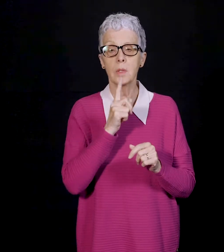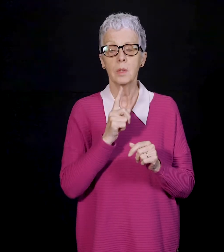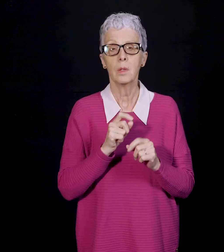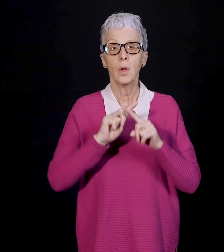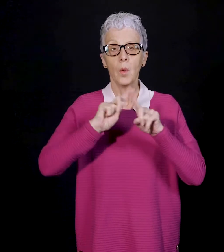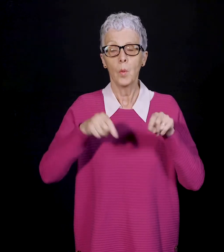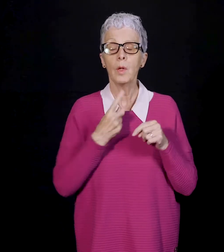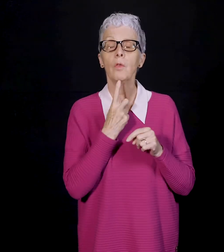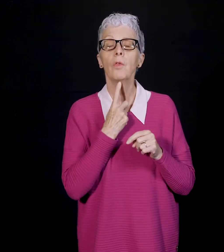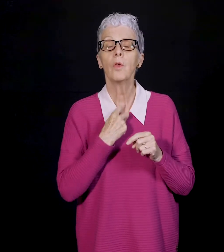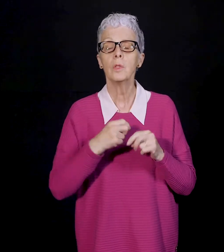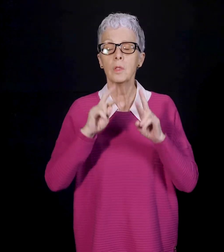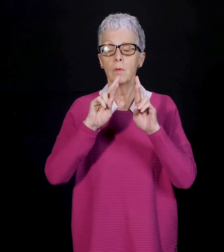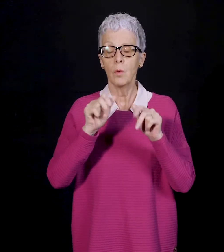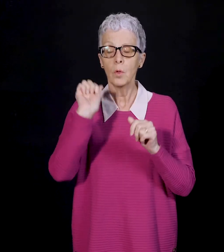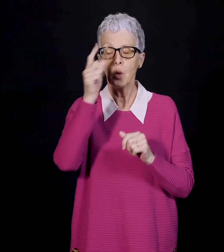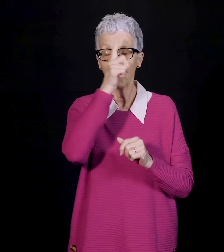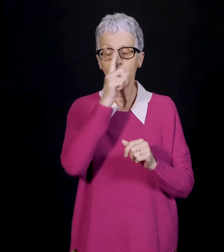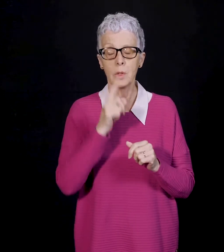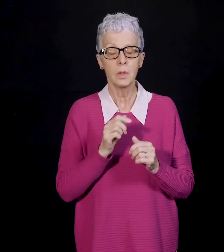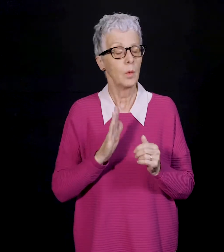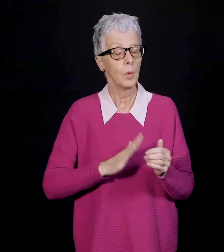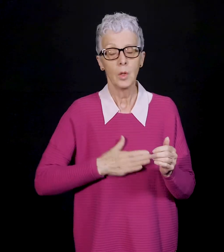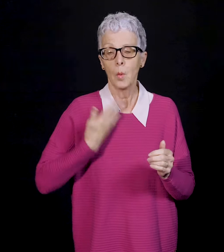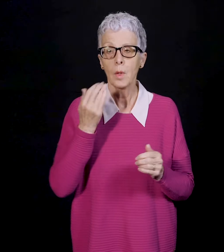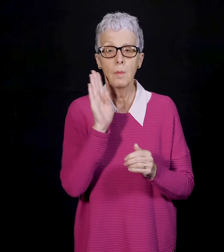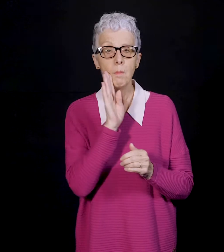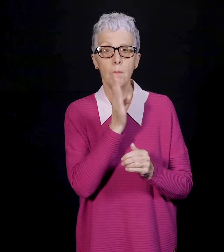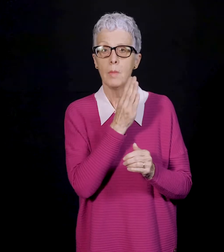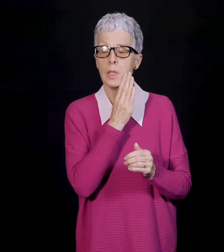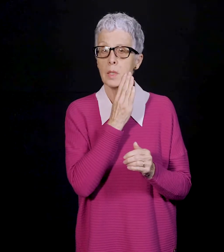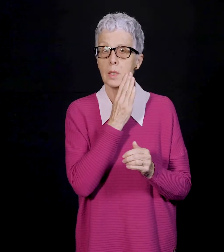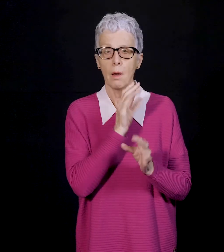We thirst for your presence. We don't want to miss anything, Lord.